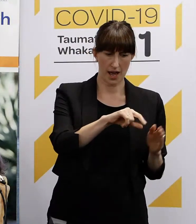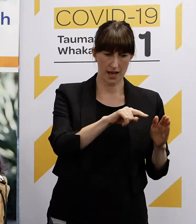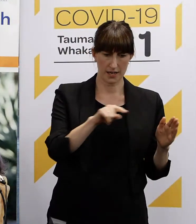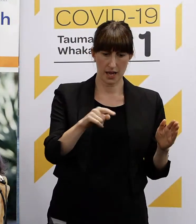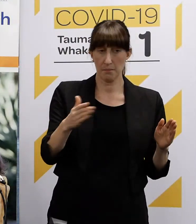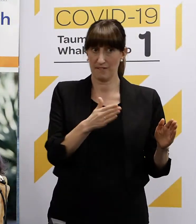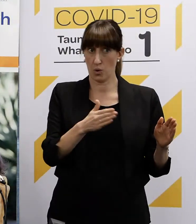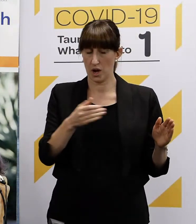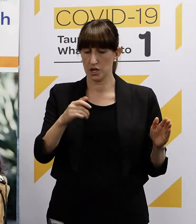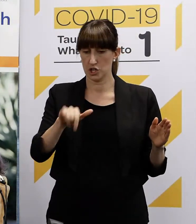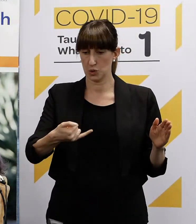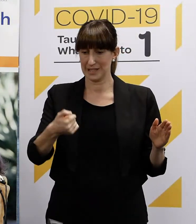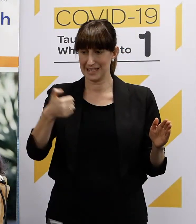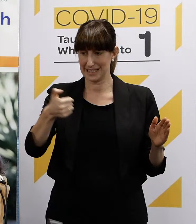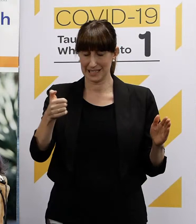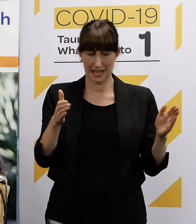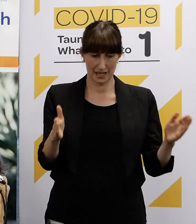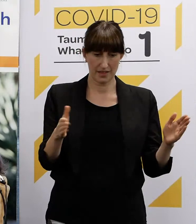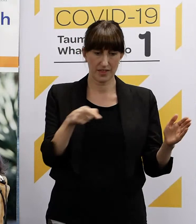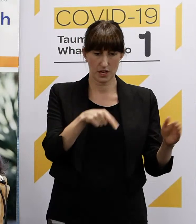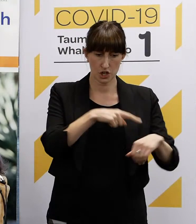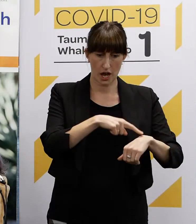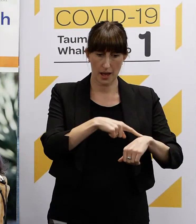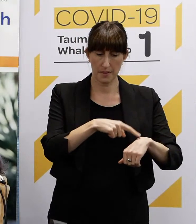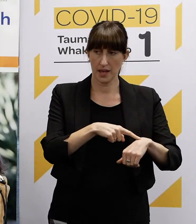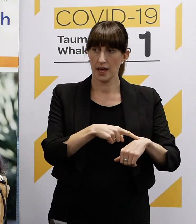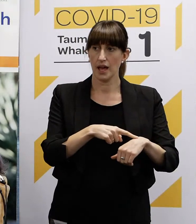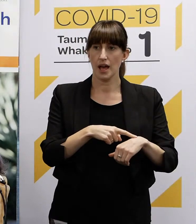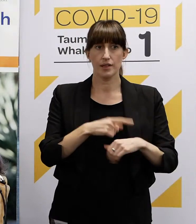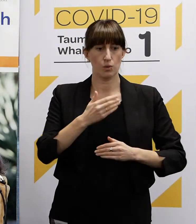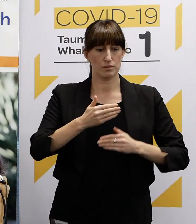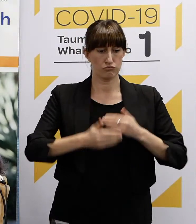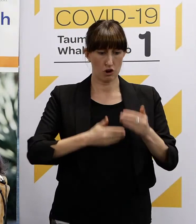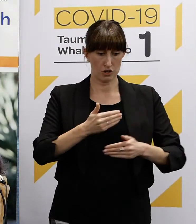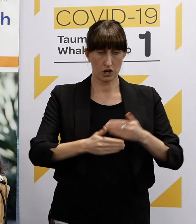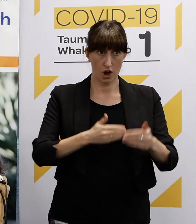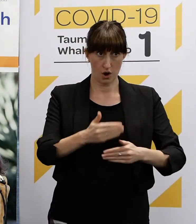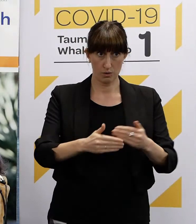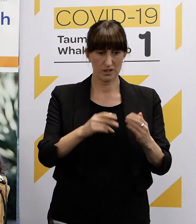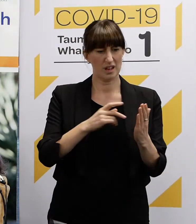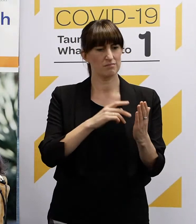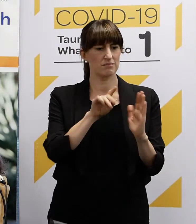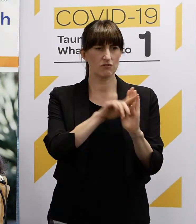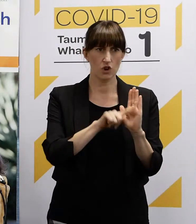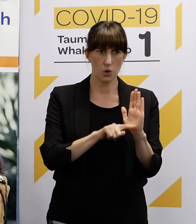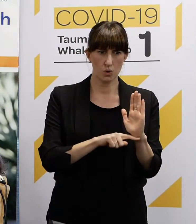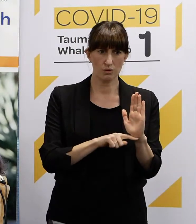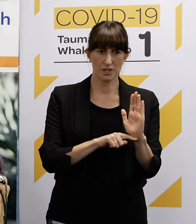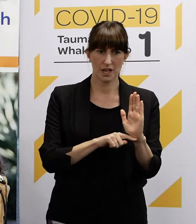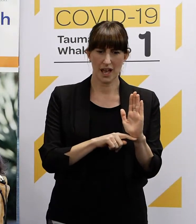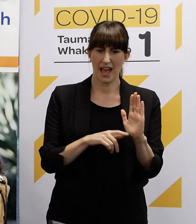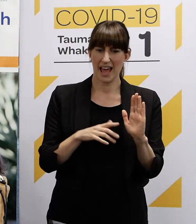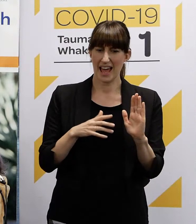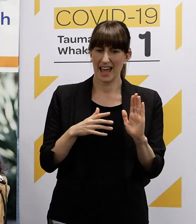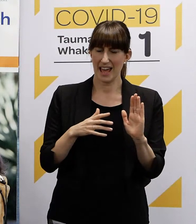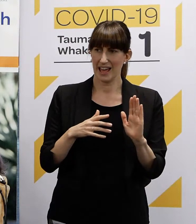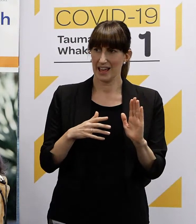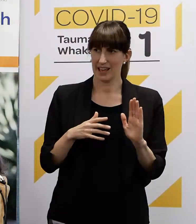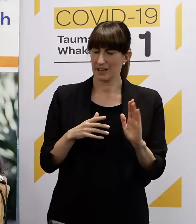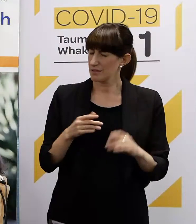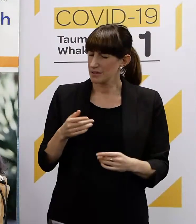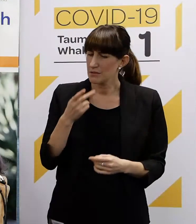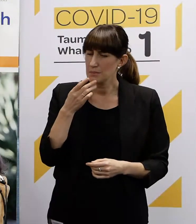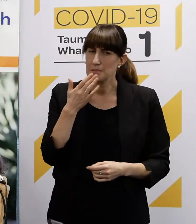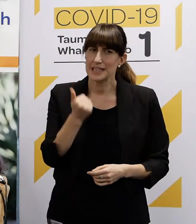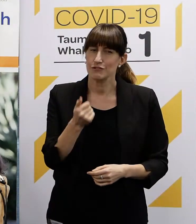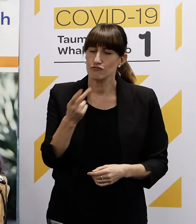16. Were any of those applications, were the proper protocols applied to any of those applications? Can you say that again, sorry? The mandatory